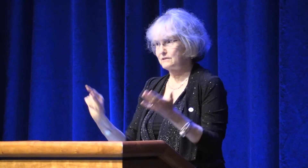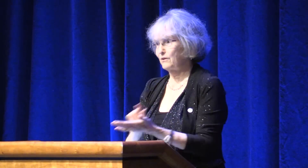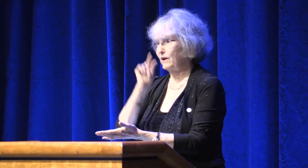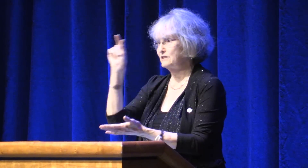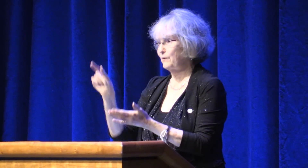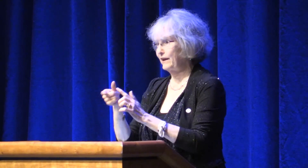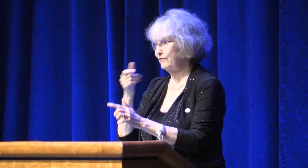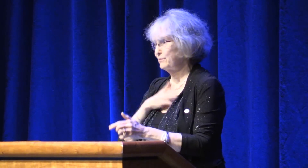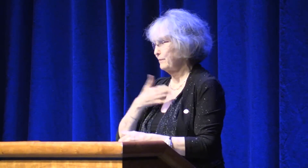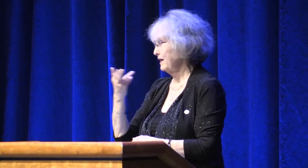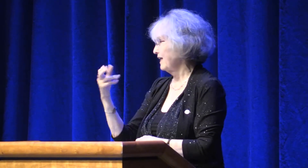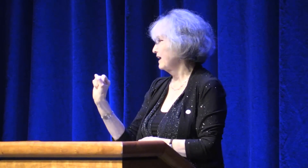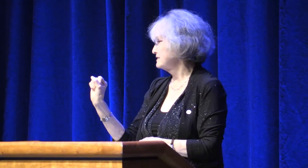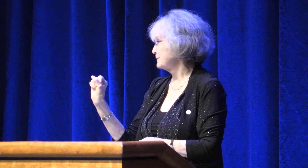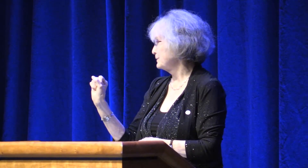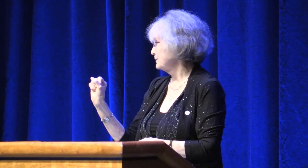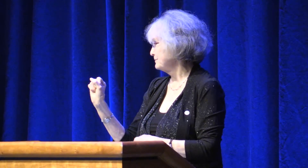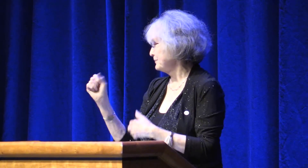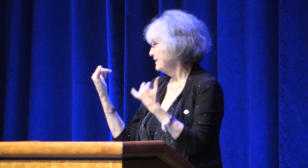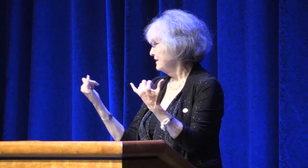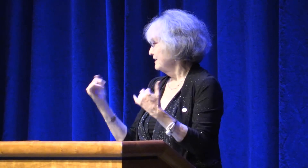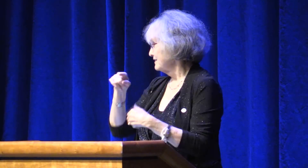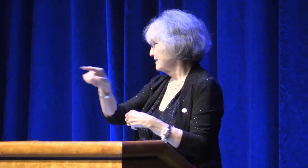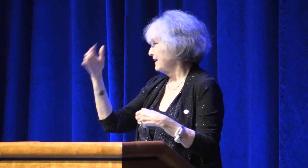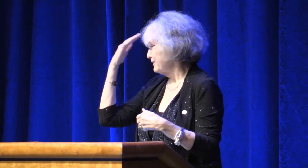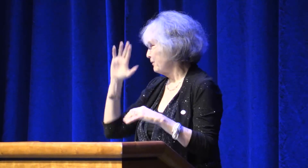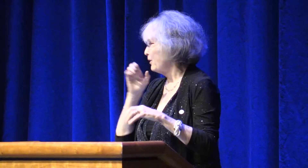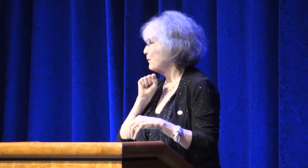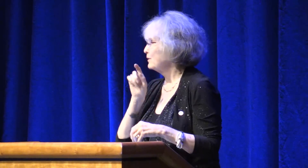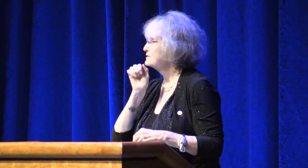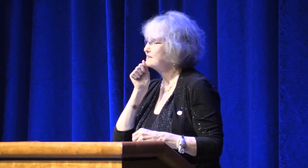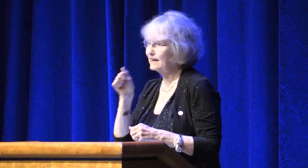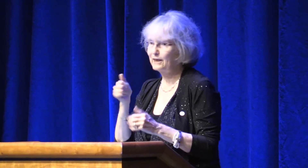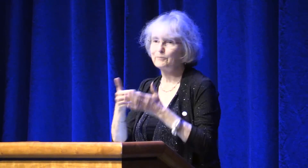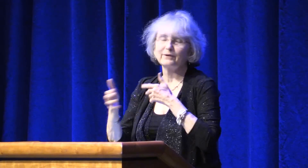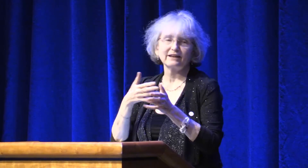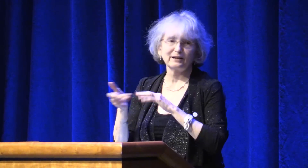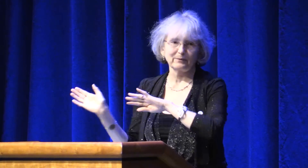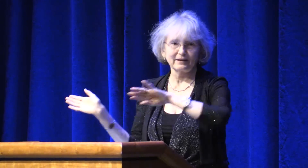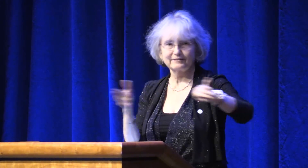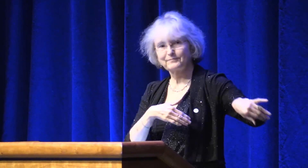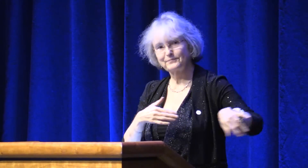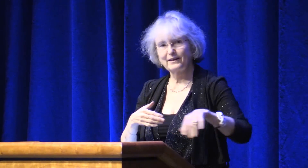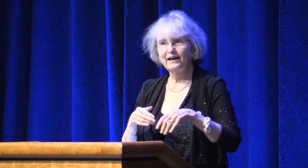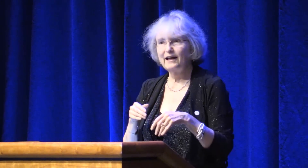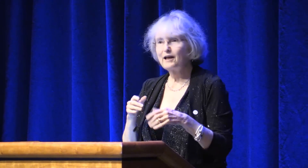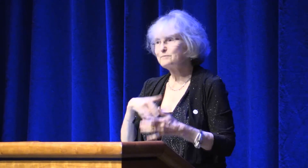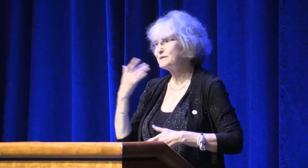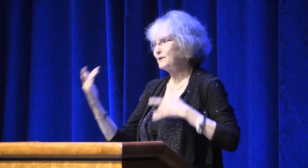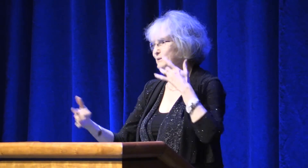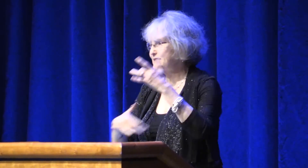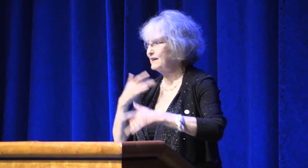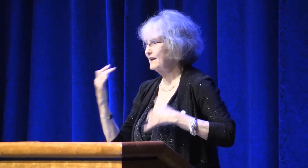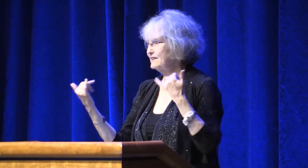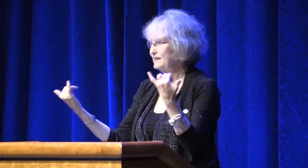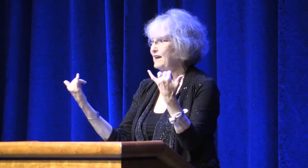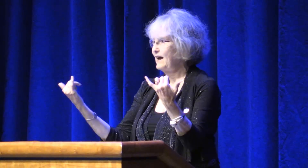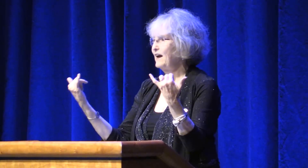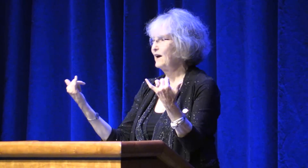10th, 1968 was my graduation day from high school. So now you know how old I am. But at any